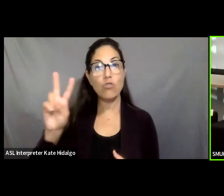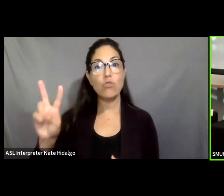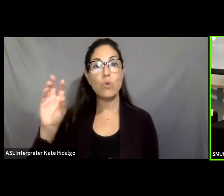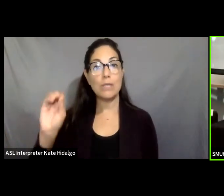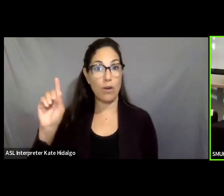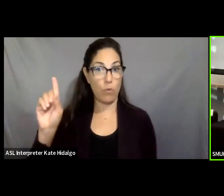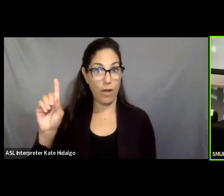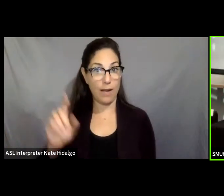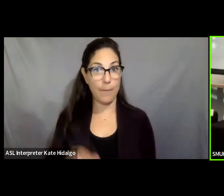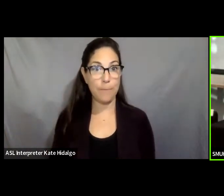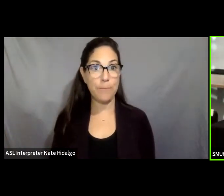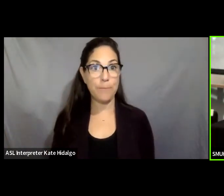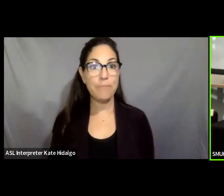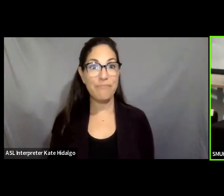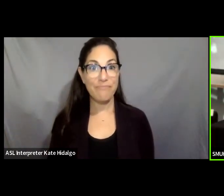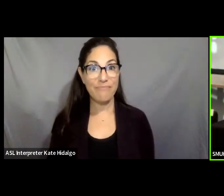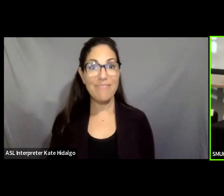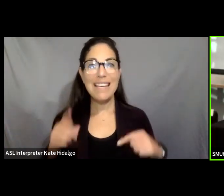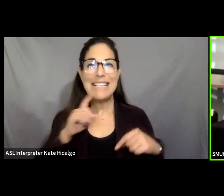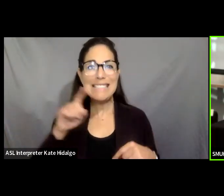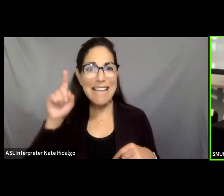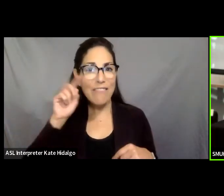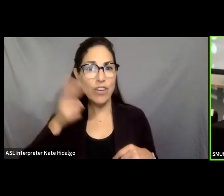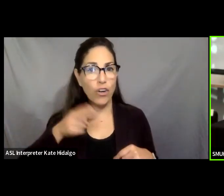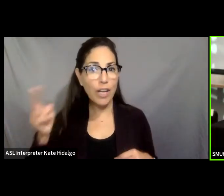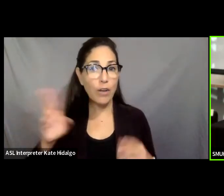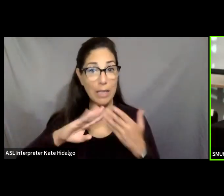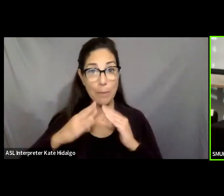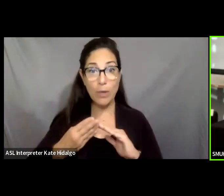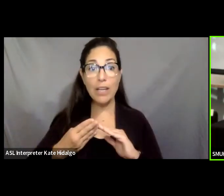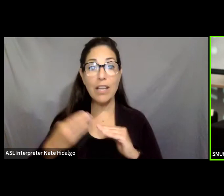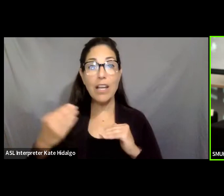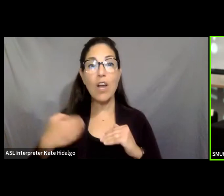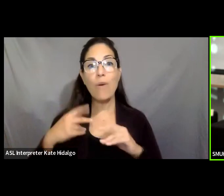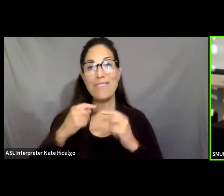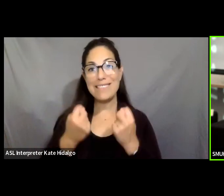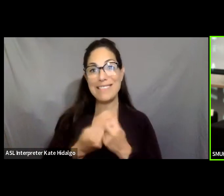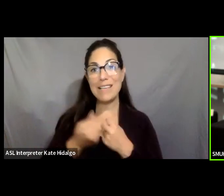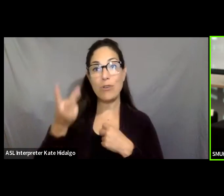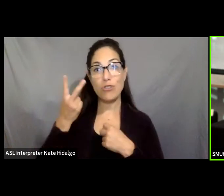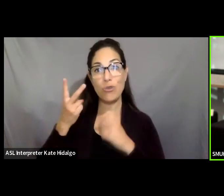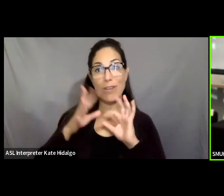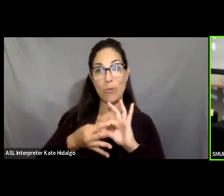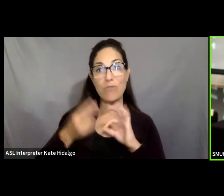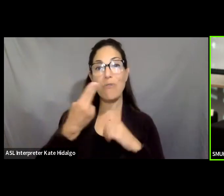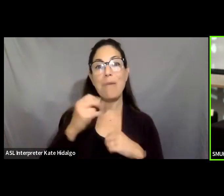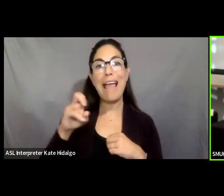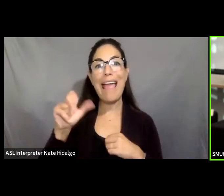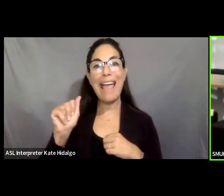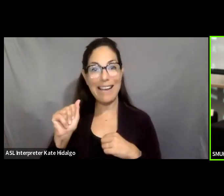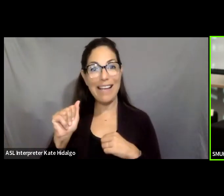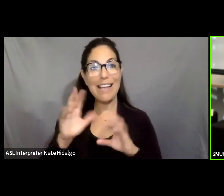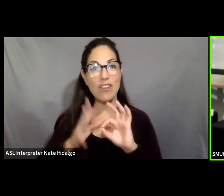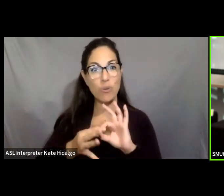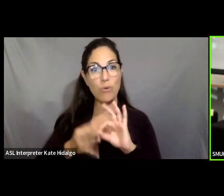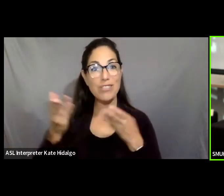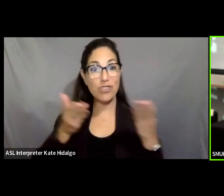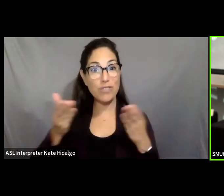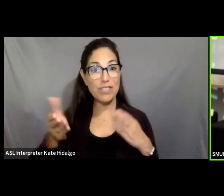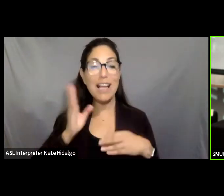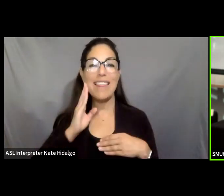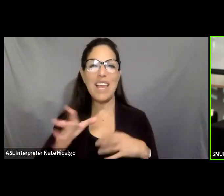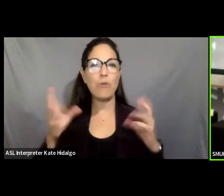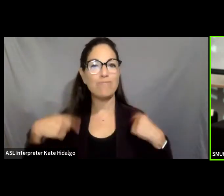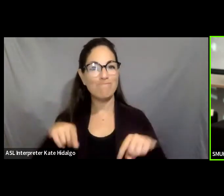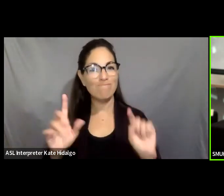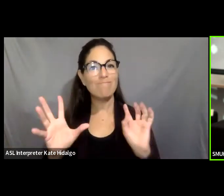650-558-2201. For our deaf and hard of hearing community, we have a team from Hannah Interpreting Services, and they will be interpreting our meeting